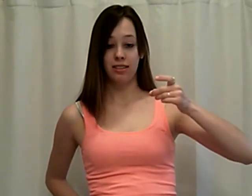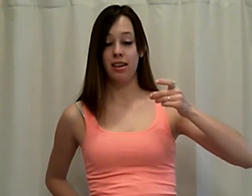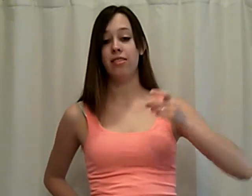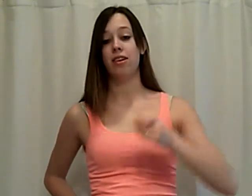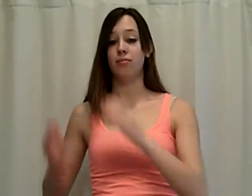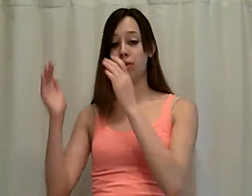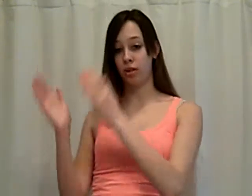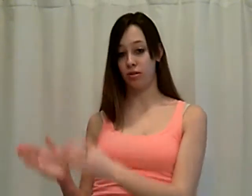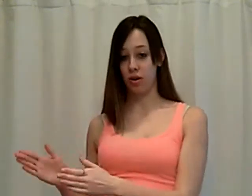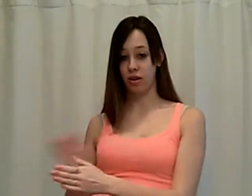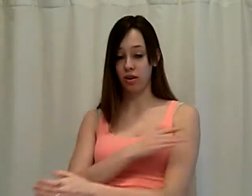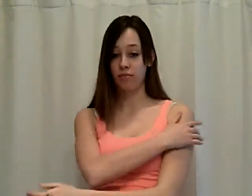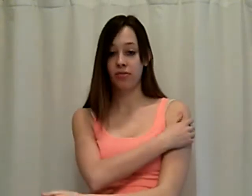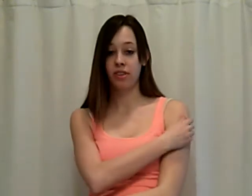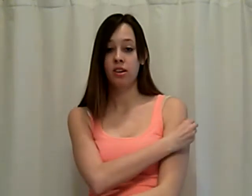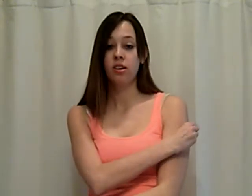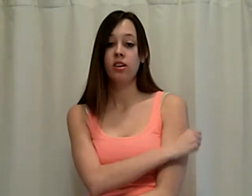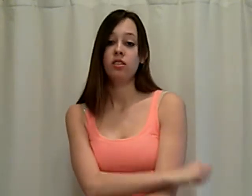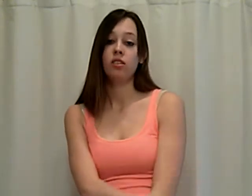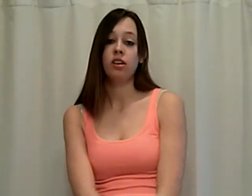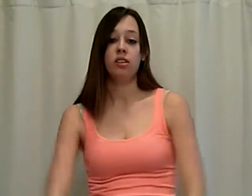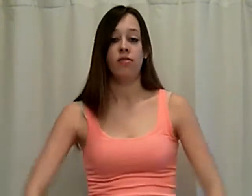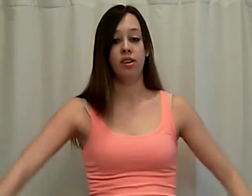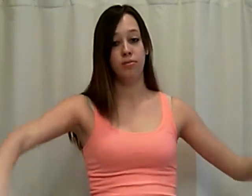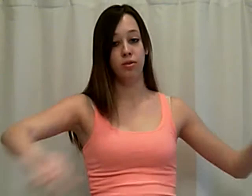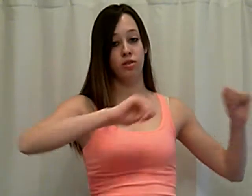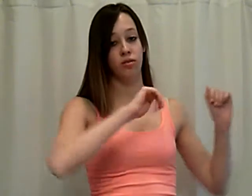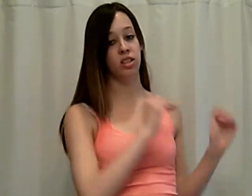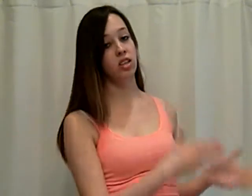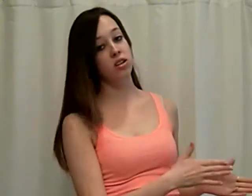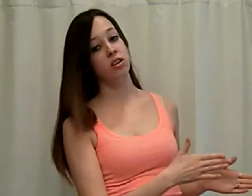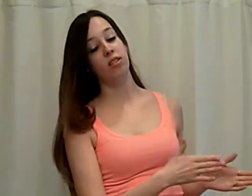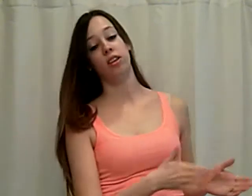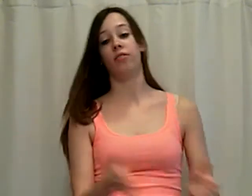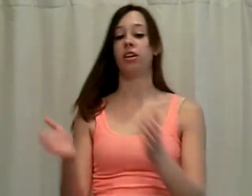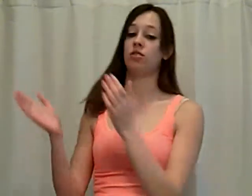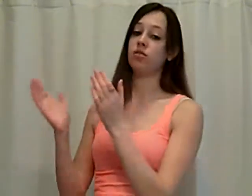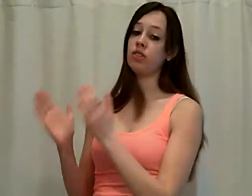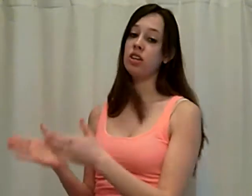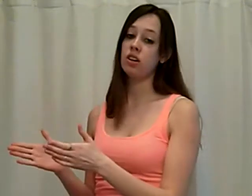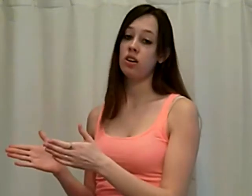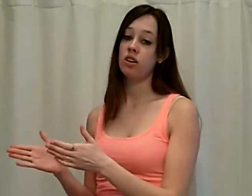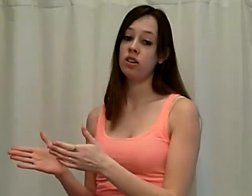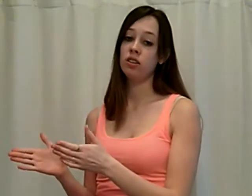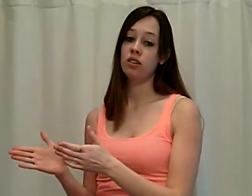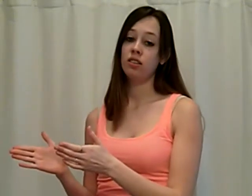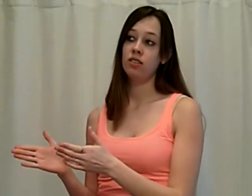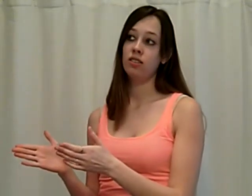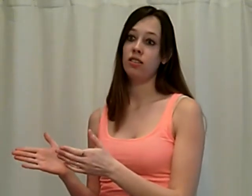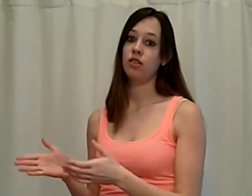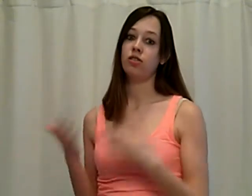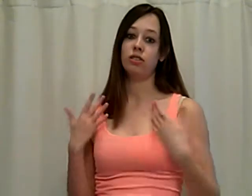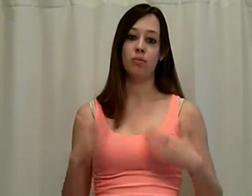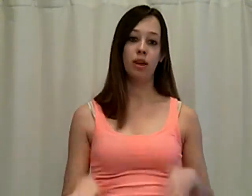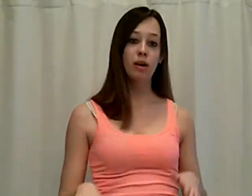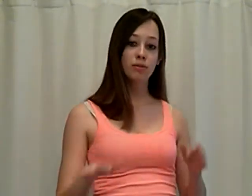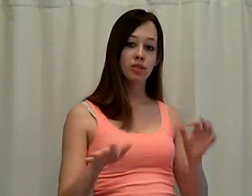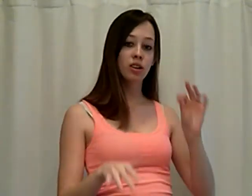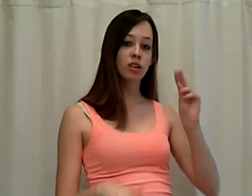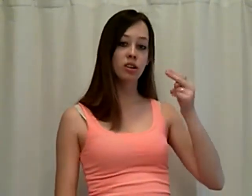and then person marker. So like you have your hipsters over here, and then you have your exes over here. So dress up like